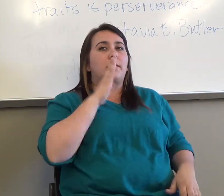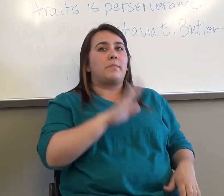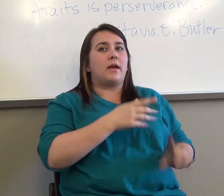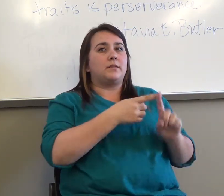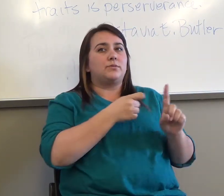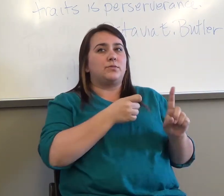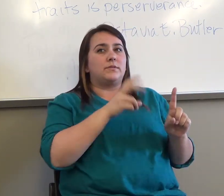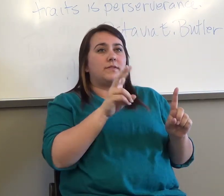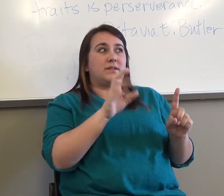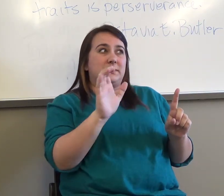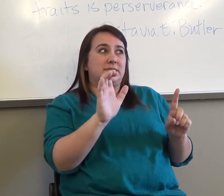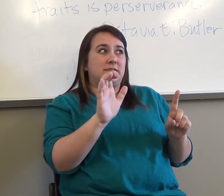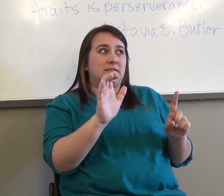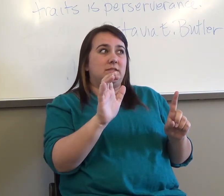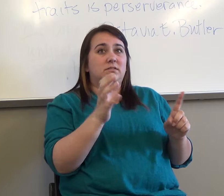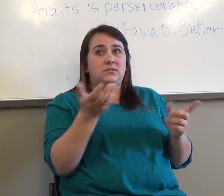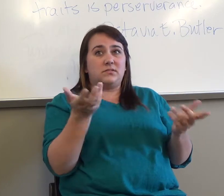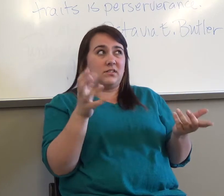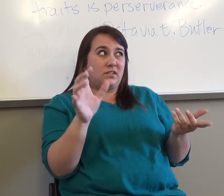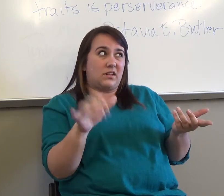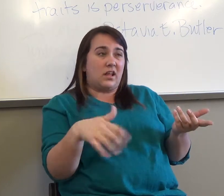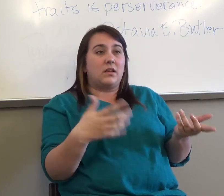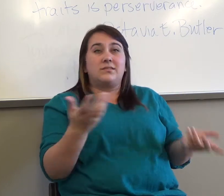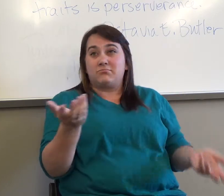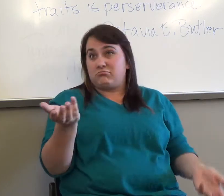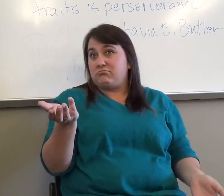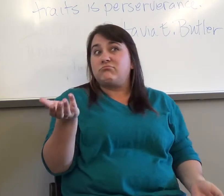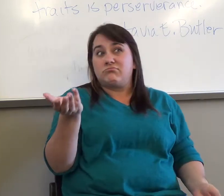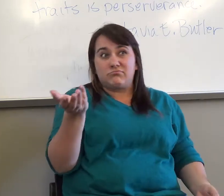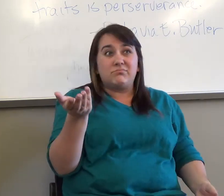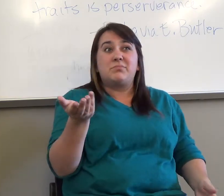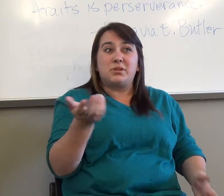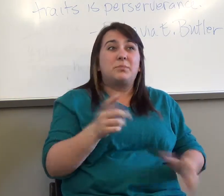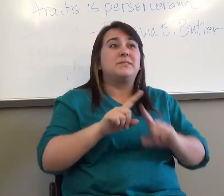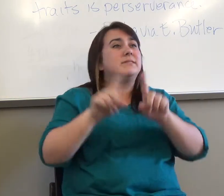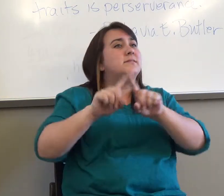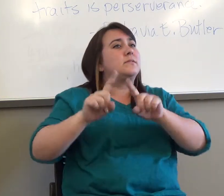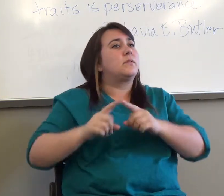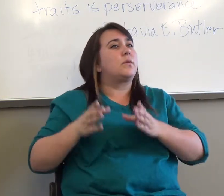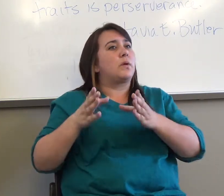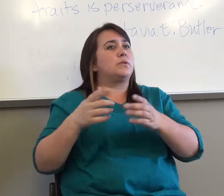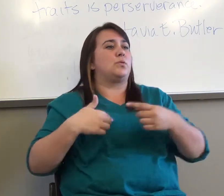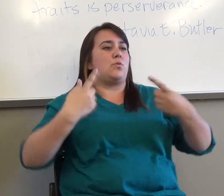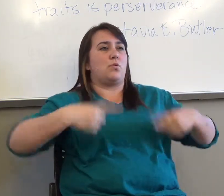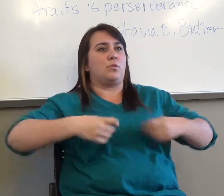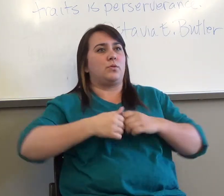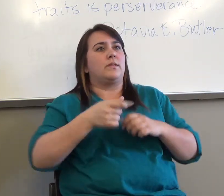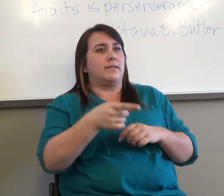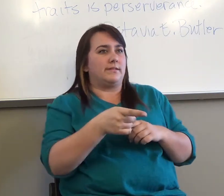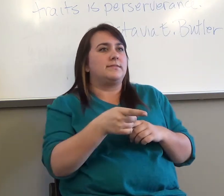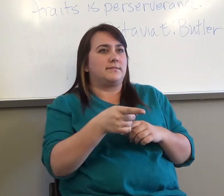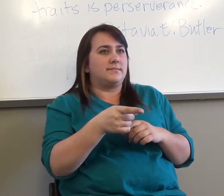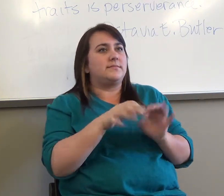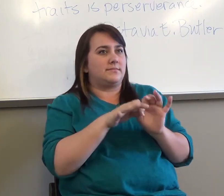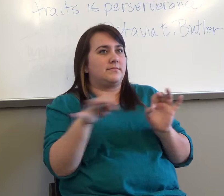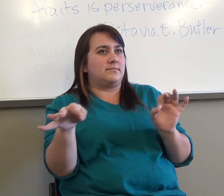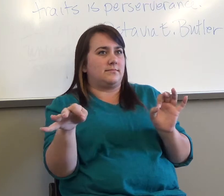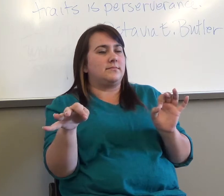C. Mm-hmm. Yeah, there could be a number of ways to argue this, okay? You might say,